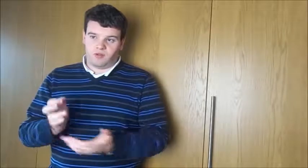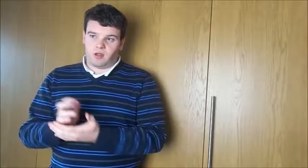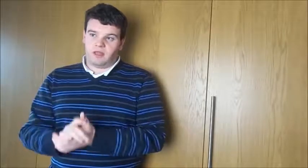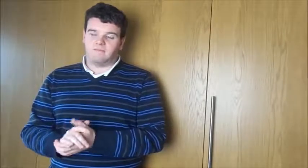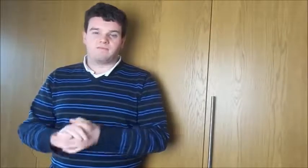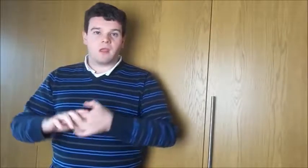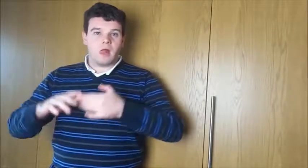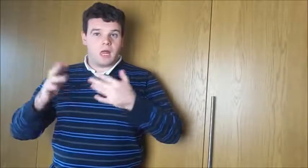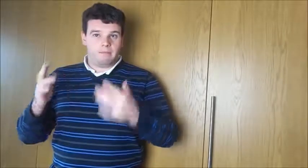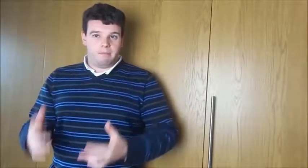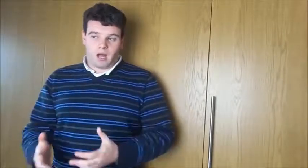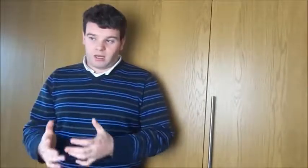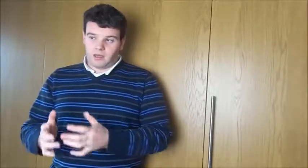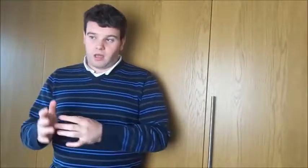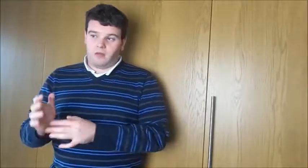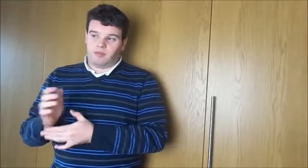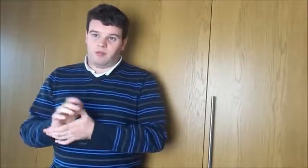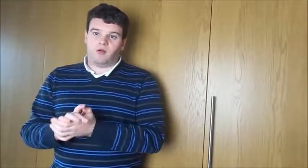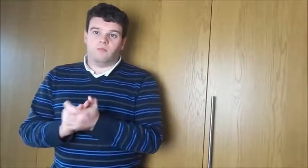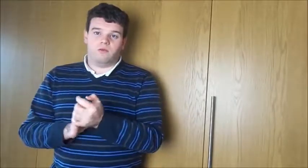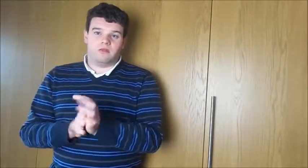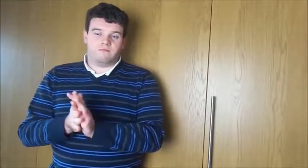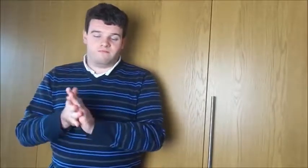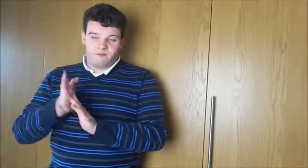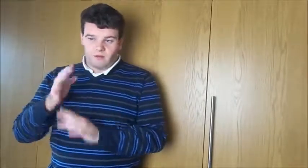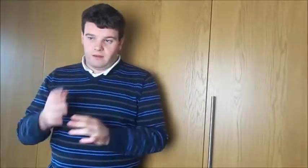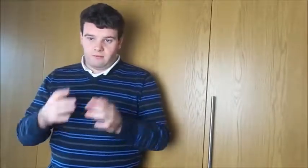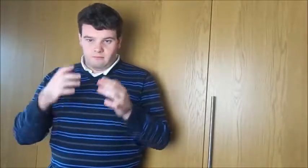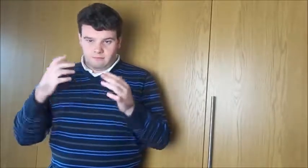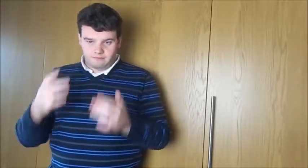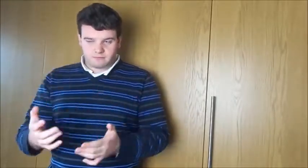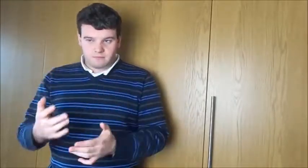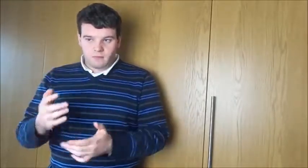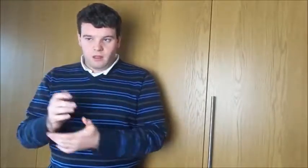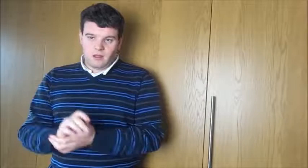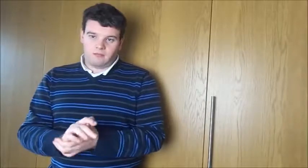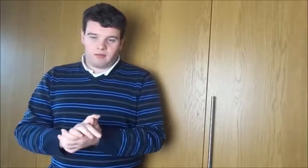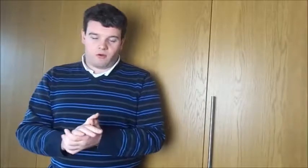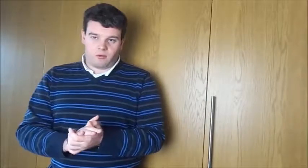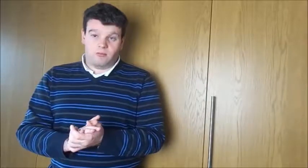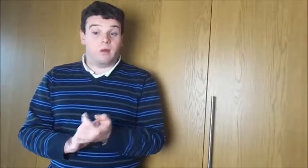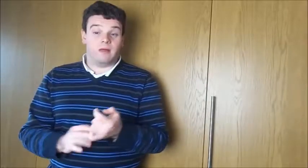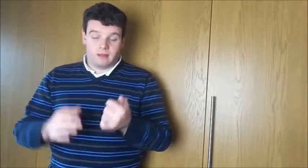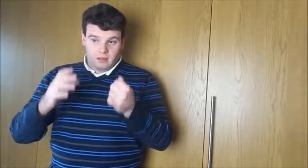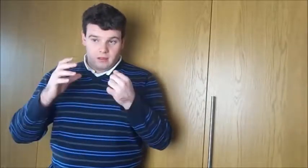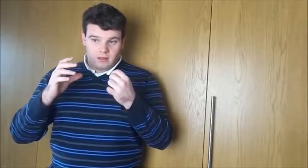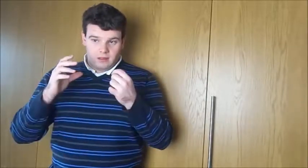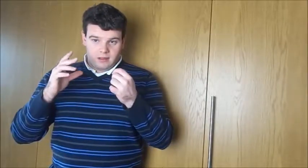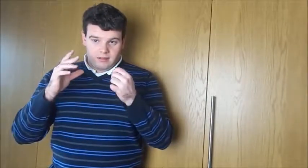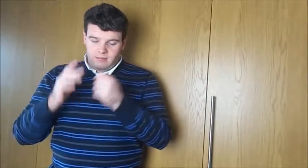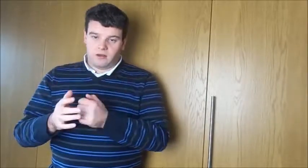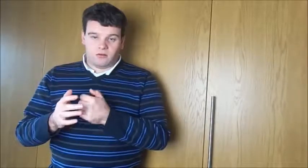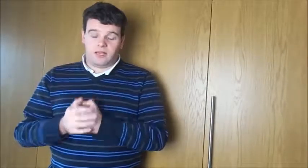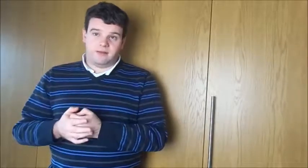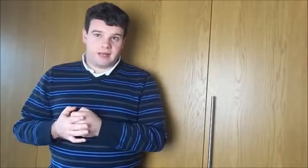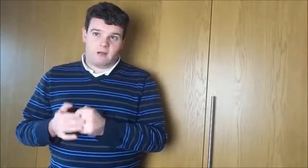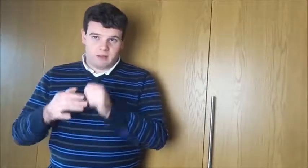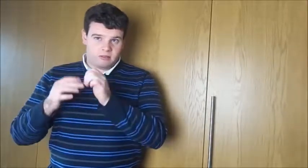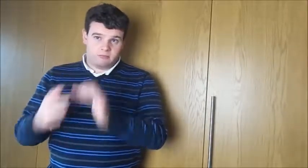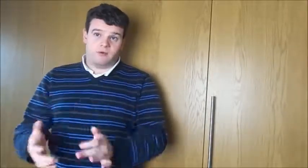Germany. But Sir John was very strong on the point that she may not need you now, but at some point or